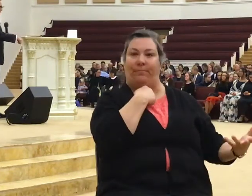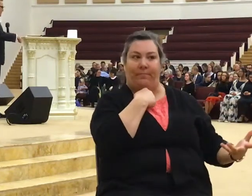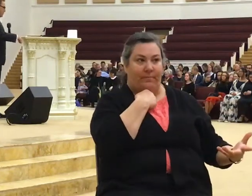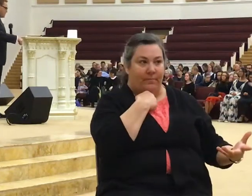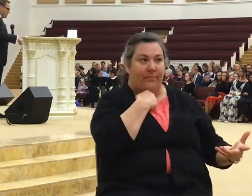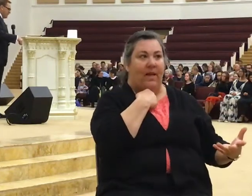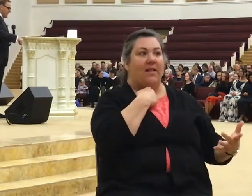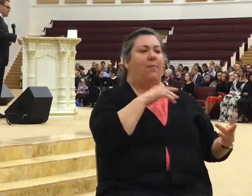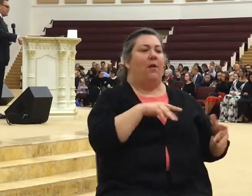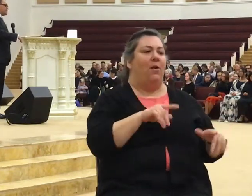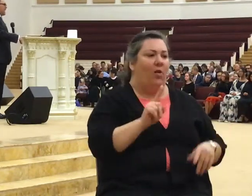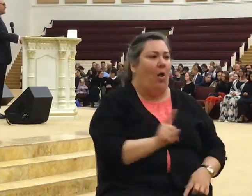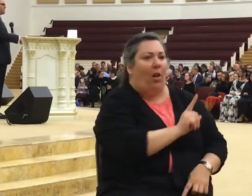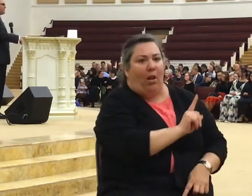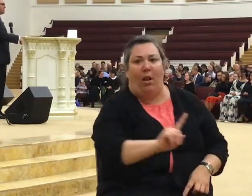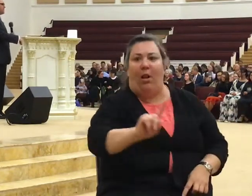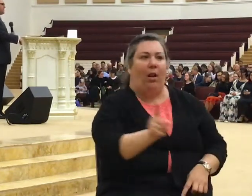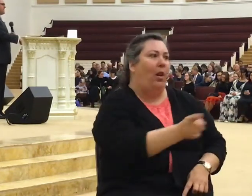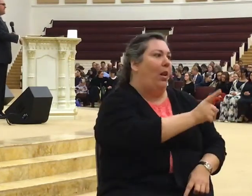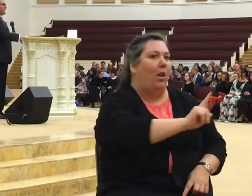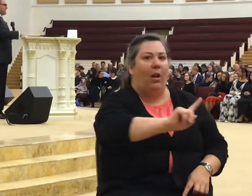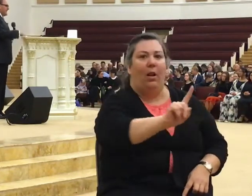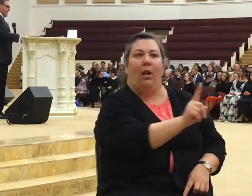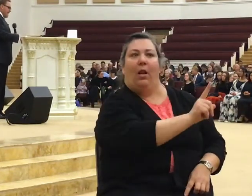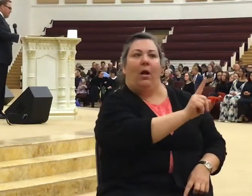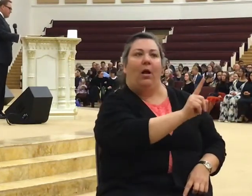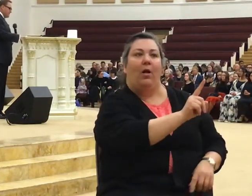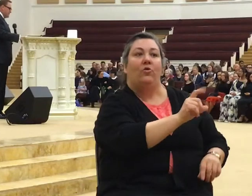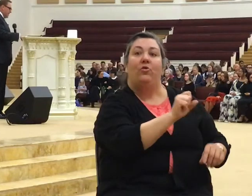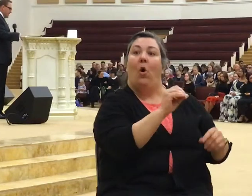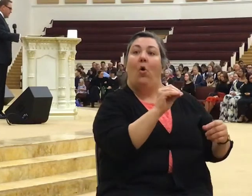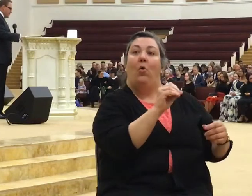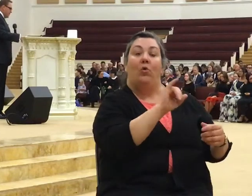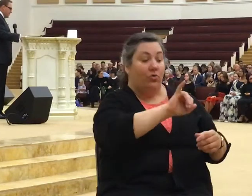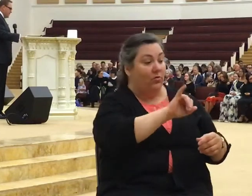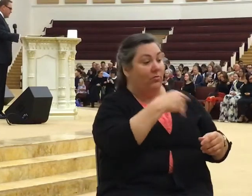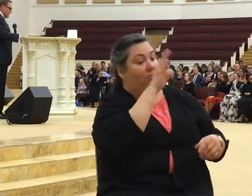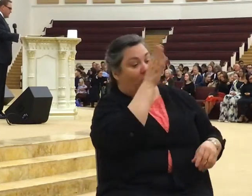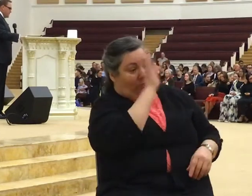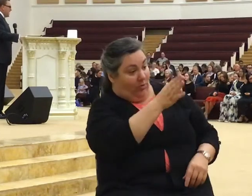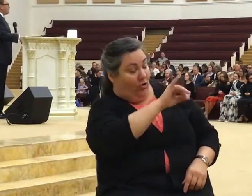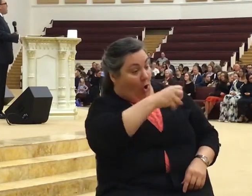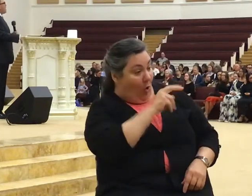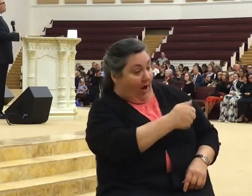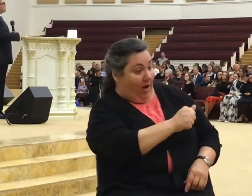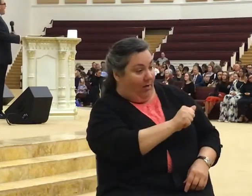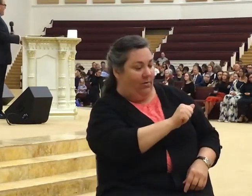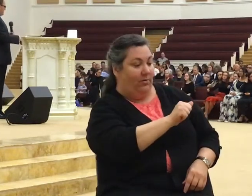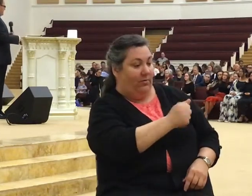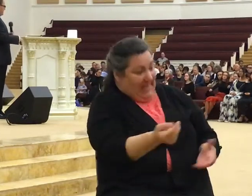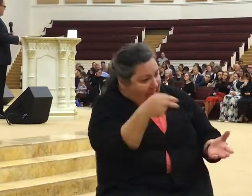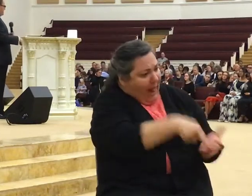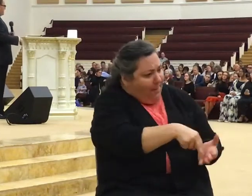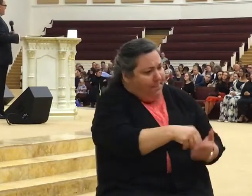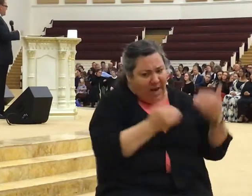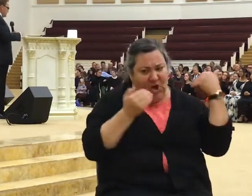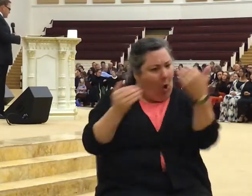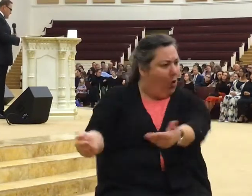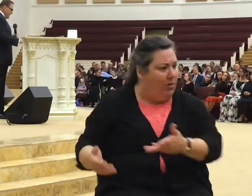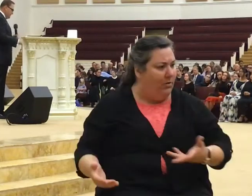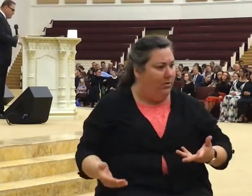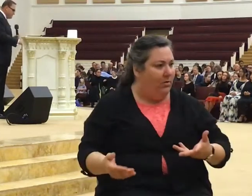They have been wandering, and so Joshua, get up and get over it. They were trapped